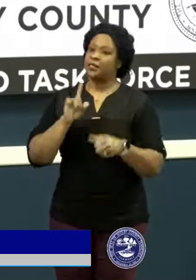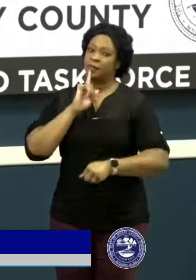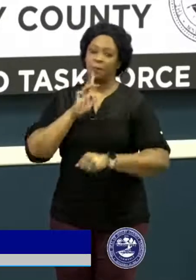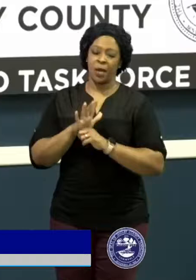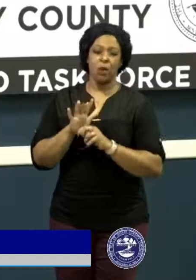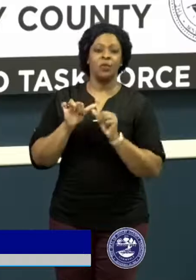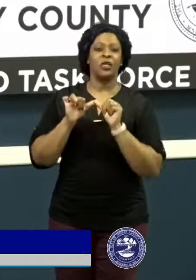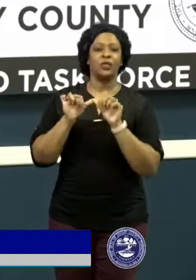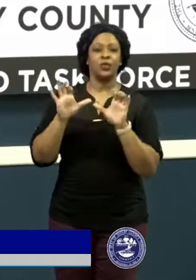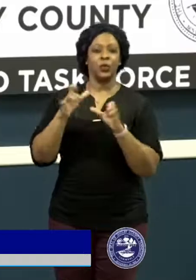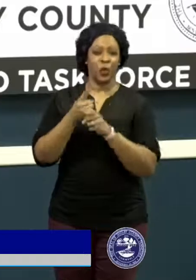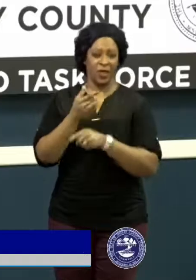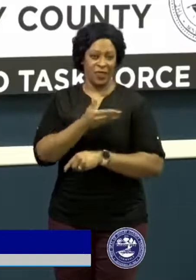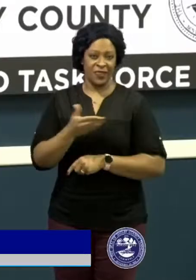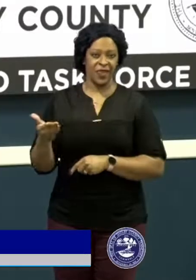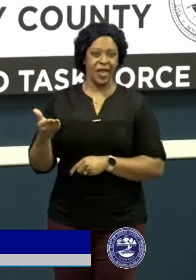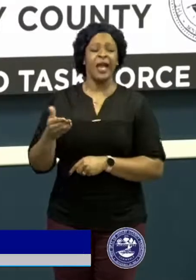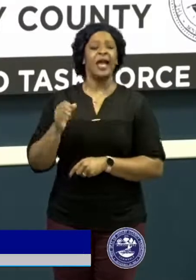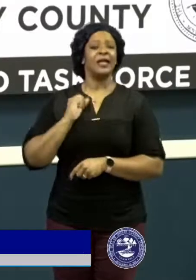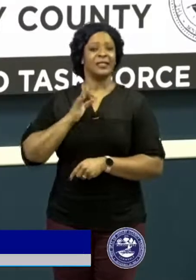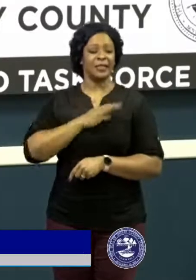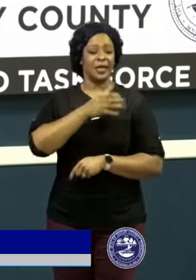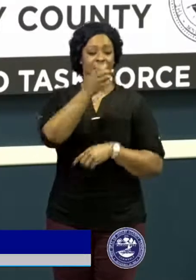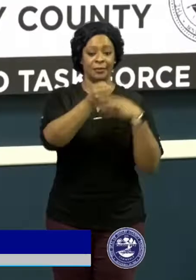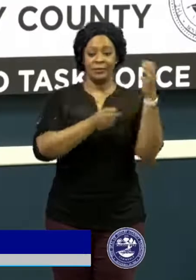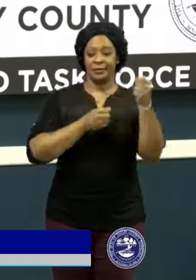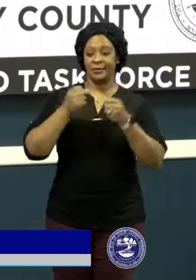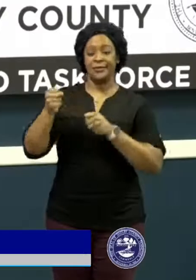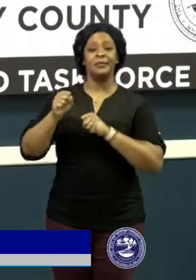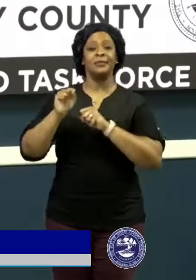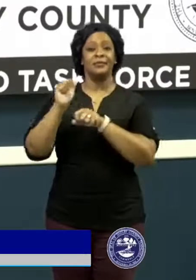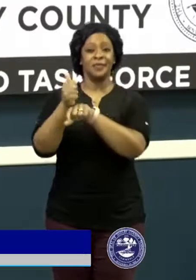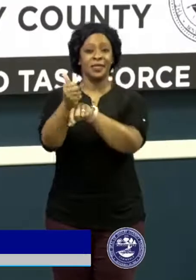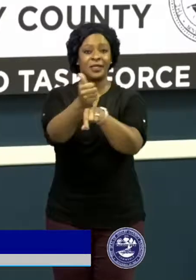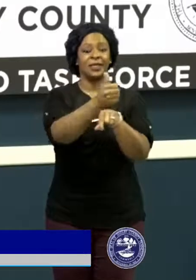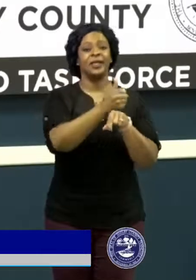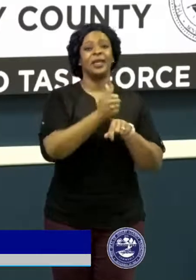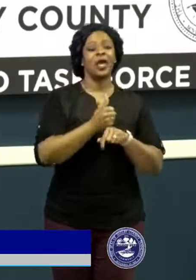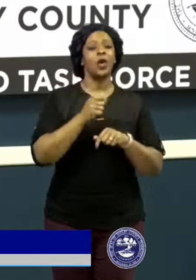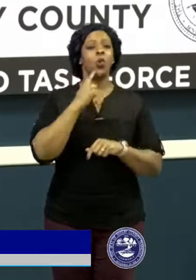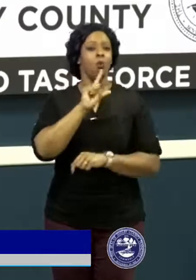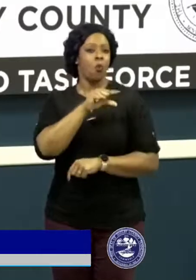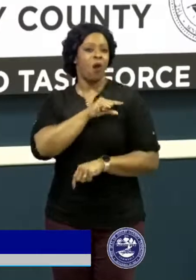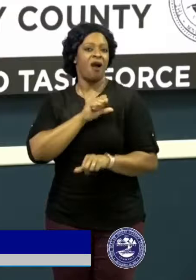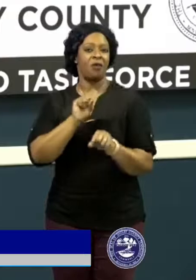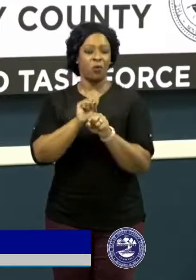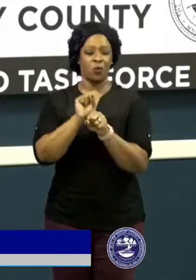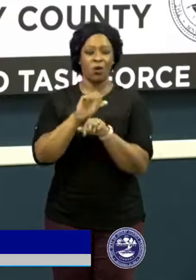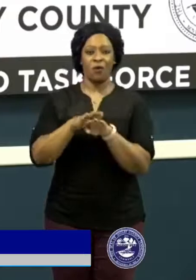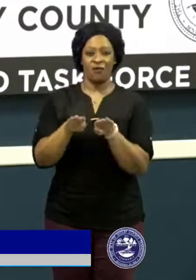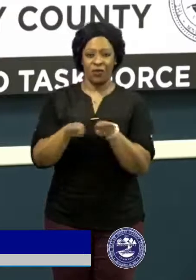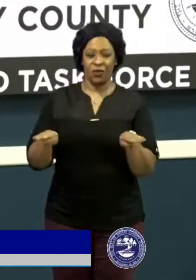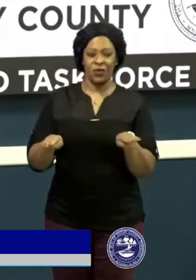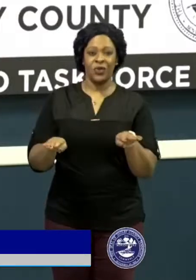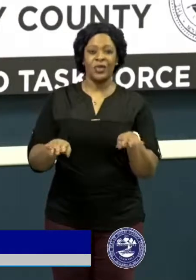are redirecting staff from every part of the hospital who are qualified to do work on the floors. The executives, who